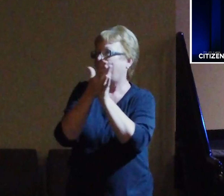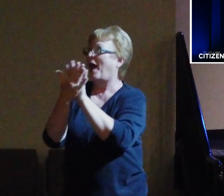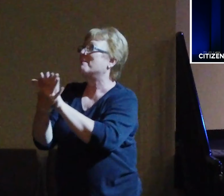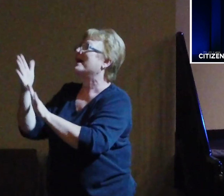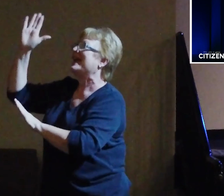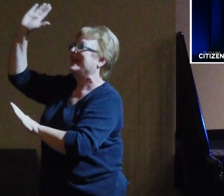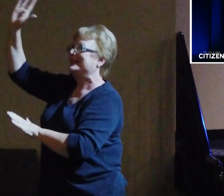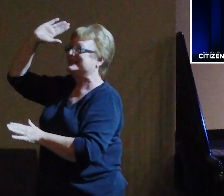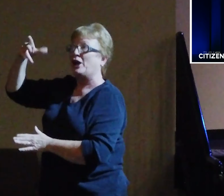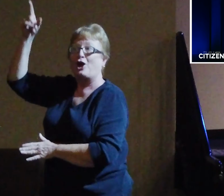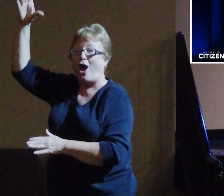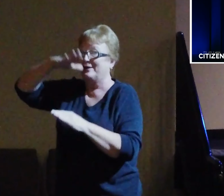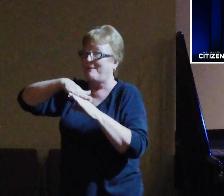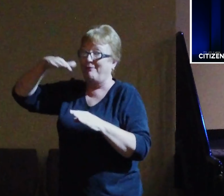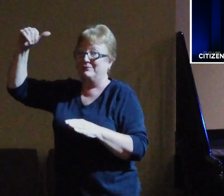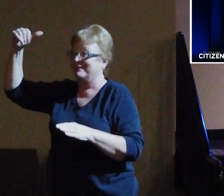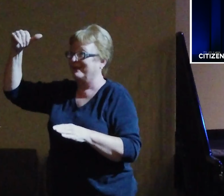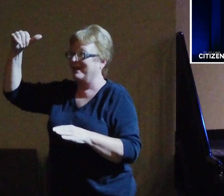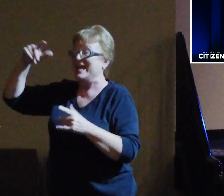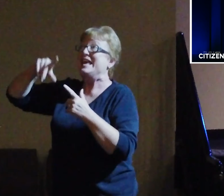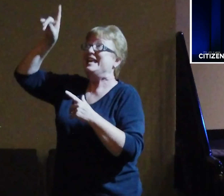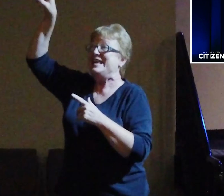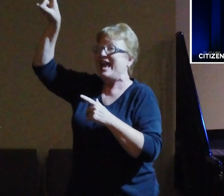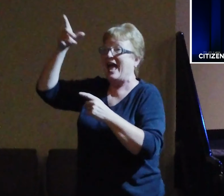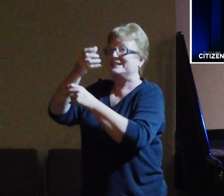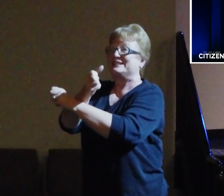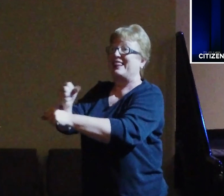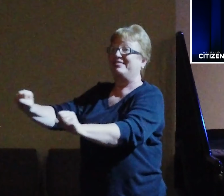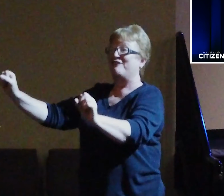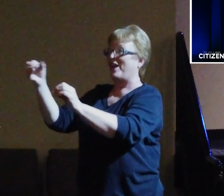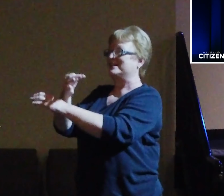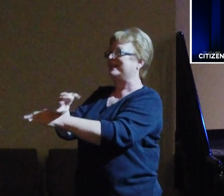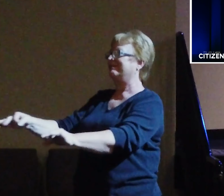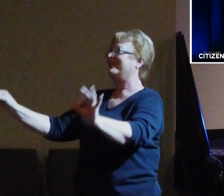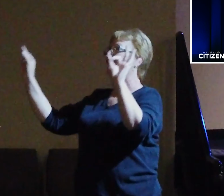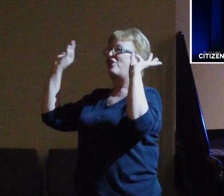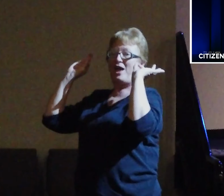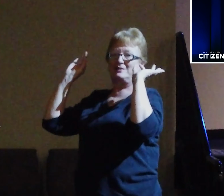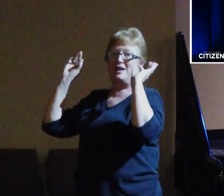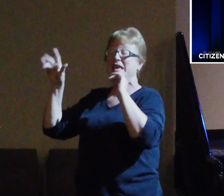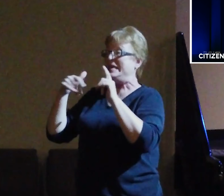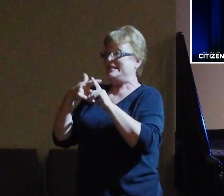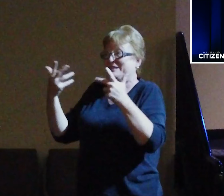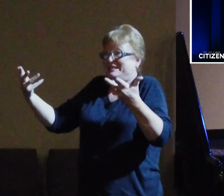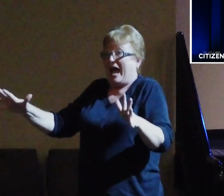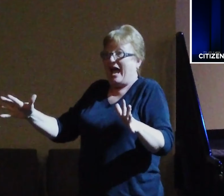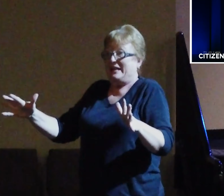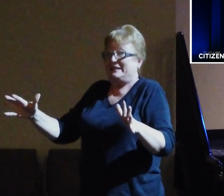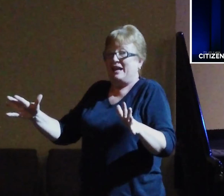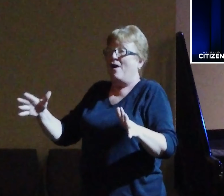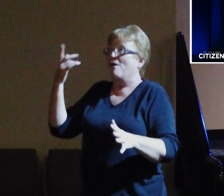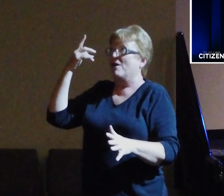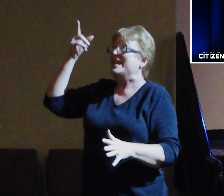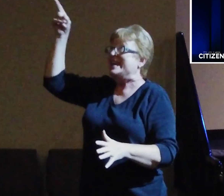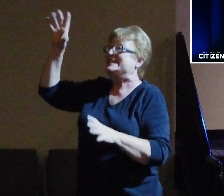And notice it says, He has delivered us. This was begun and completed for us, not by us.